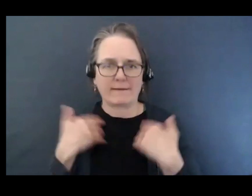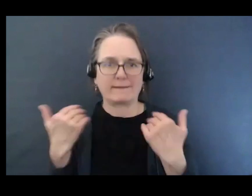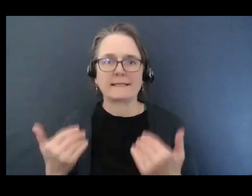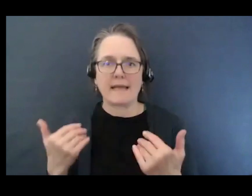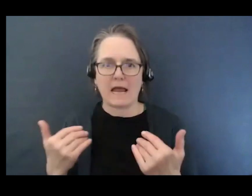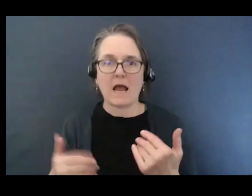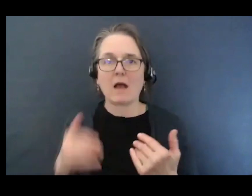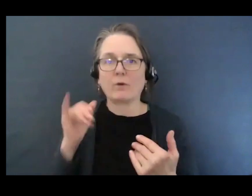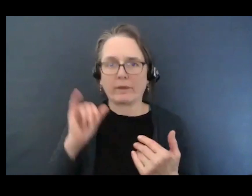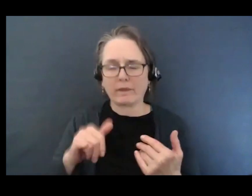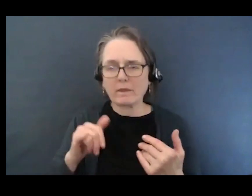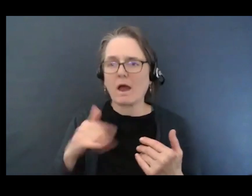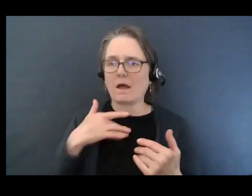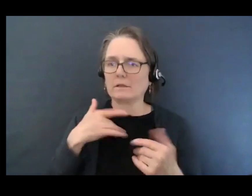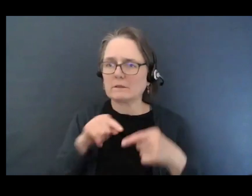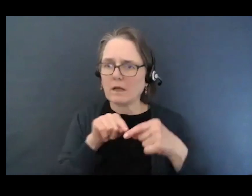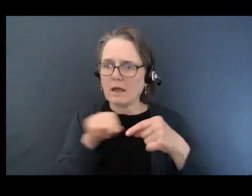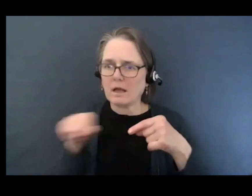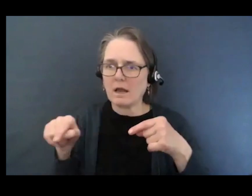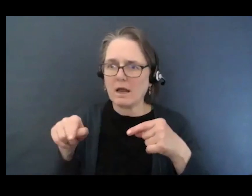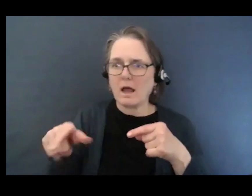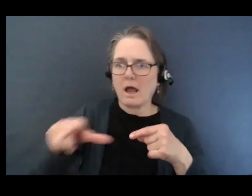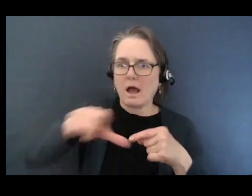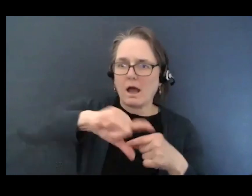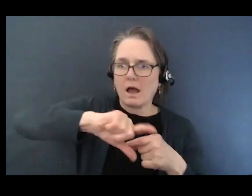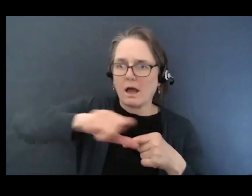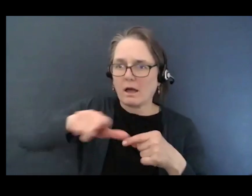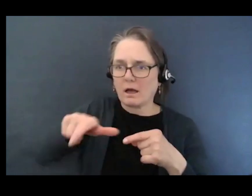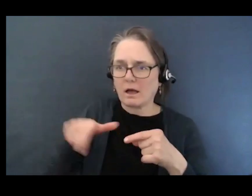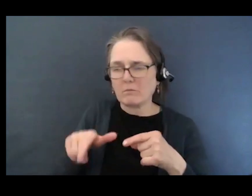about 5 or 10 kilometers into the suburbs.